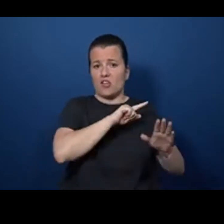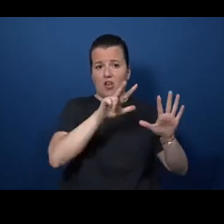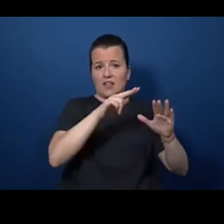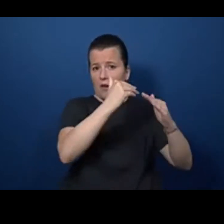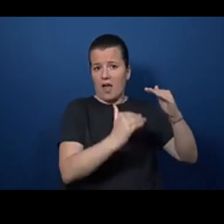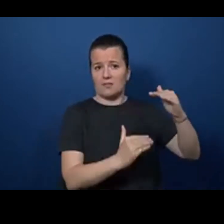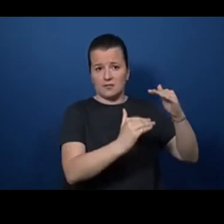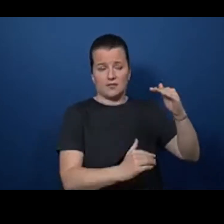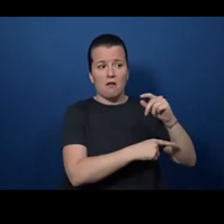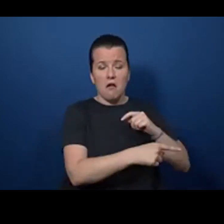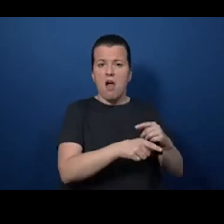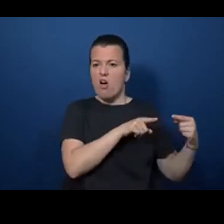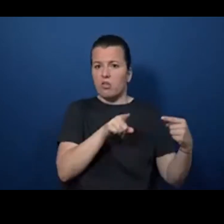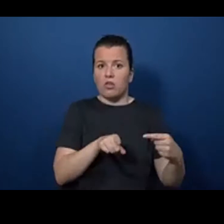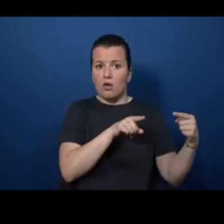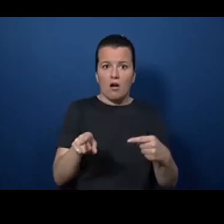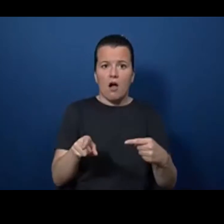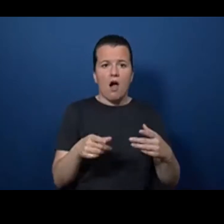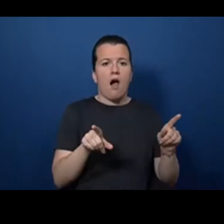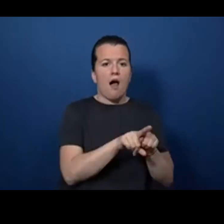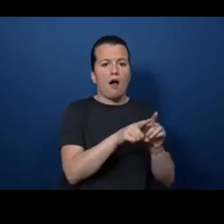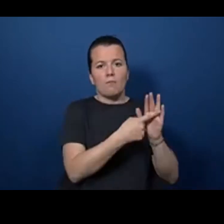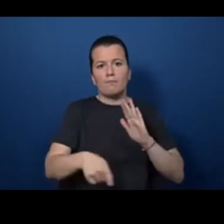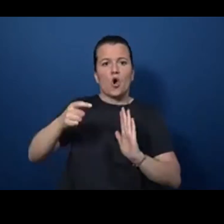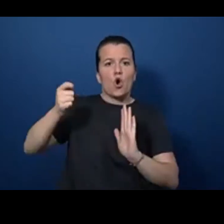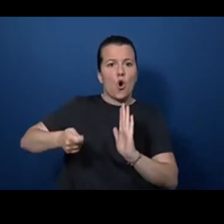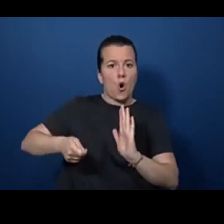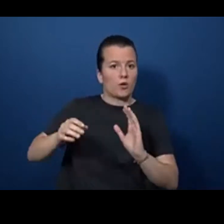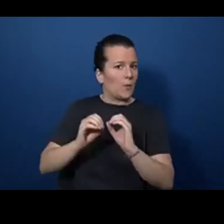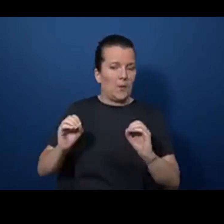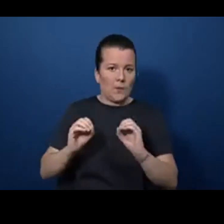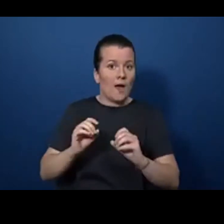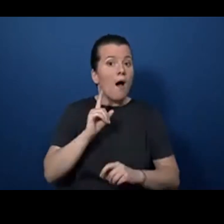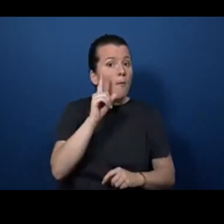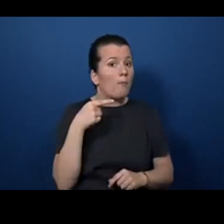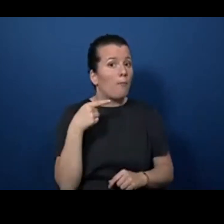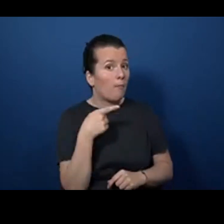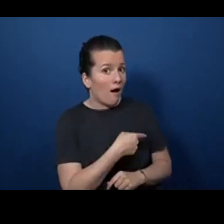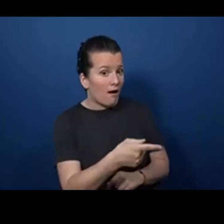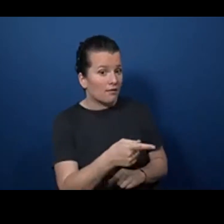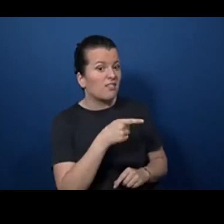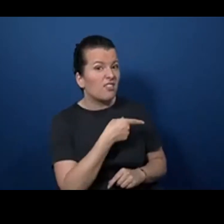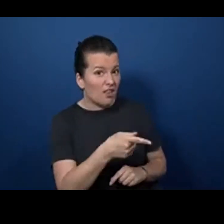But nonetheless, we are dealing with a situation of illegality, even if